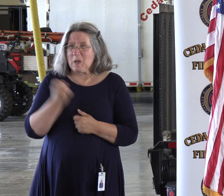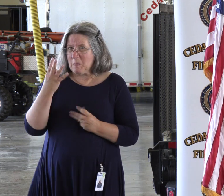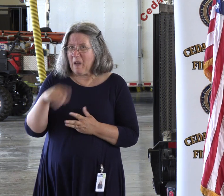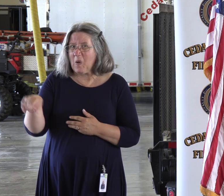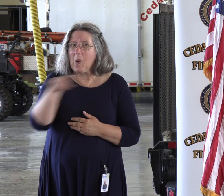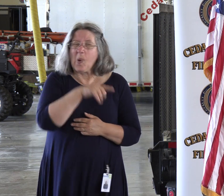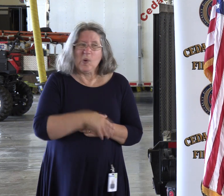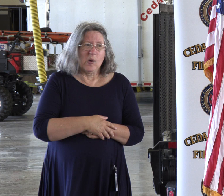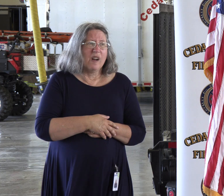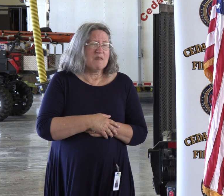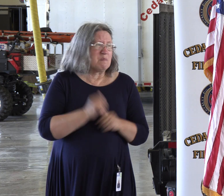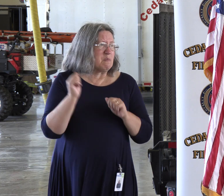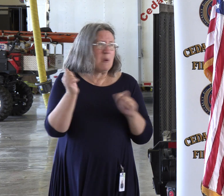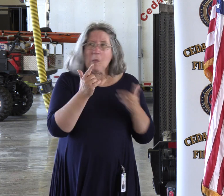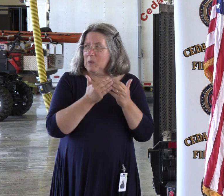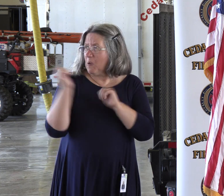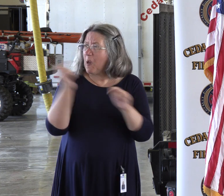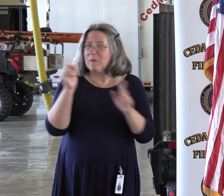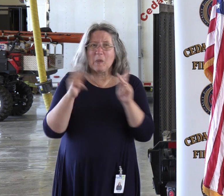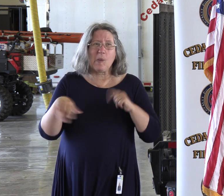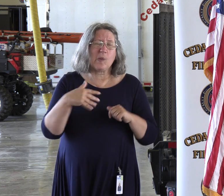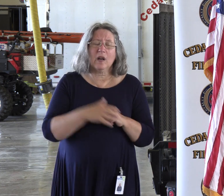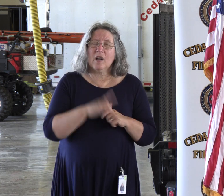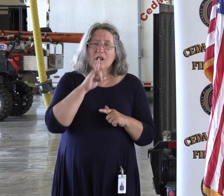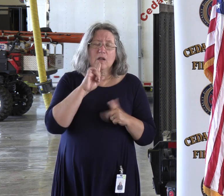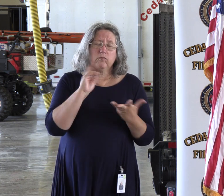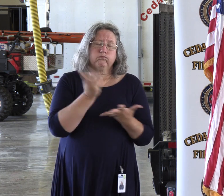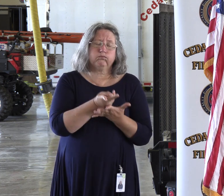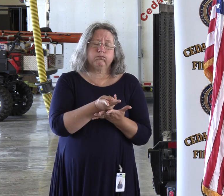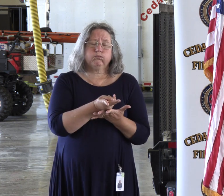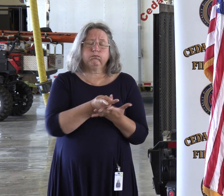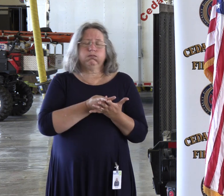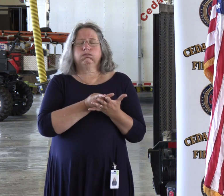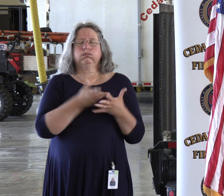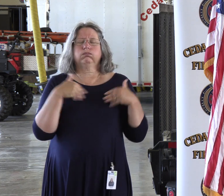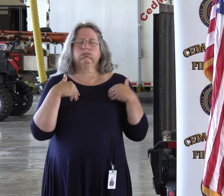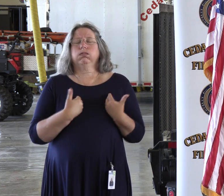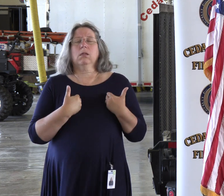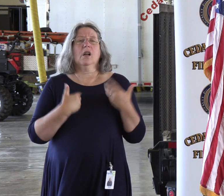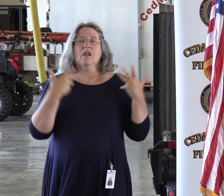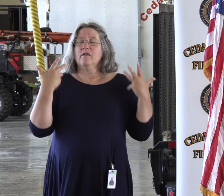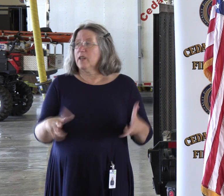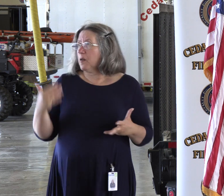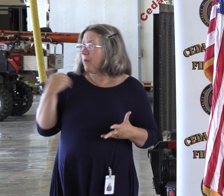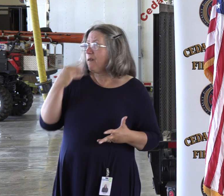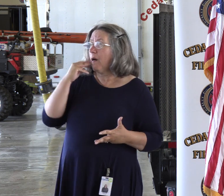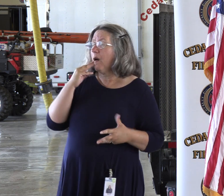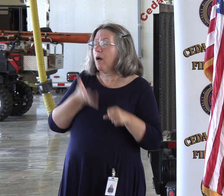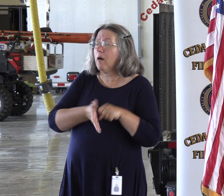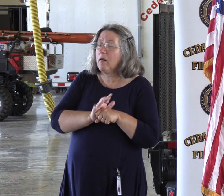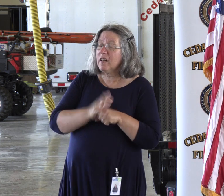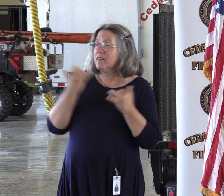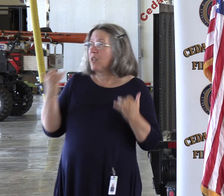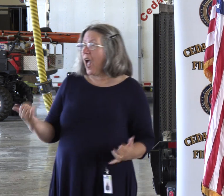and everyone we run into in the streets, that are exhausted. We are exhausted by COVID, and now that we're day 11 of